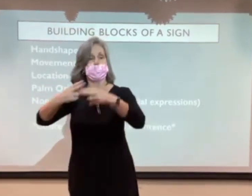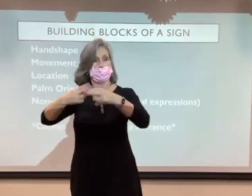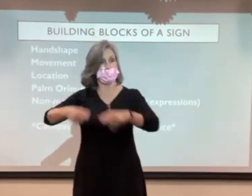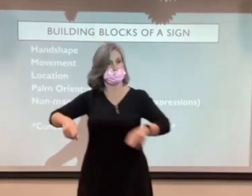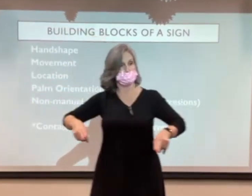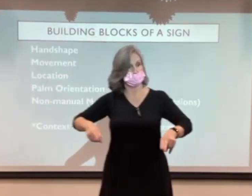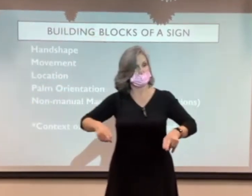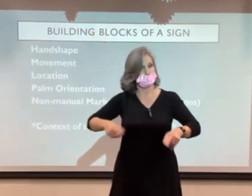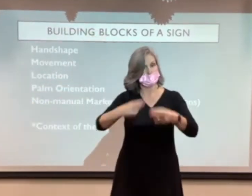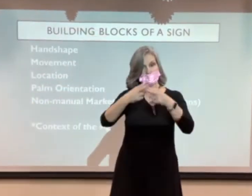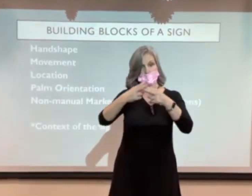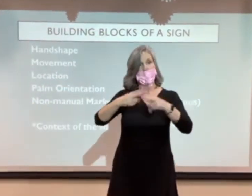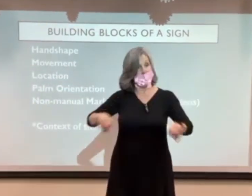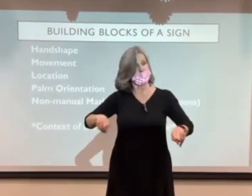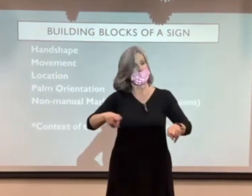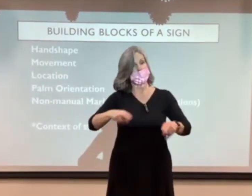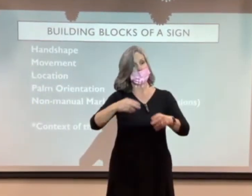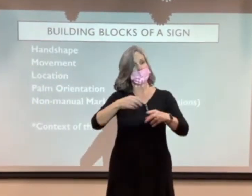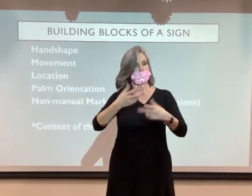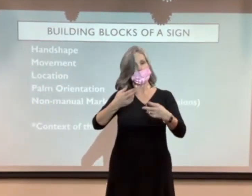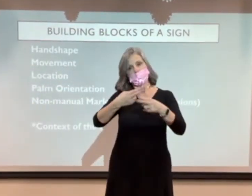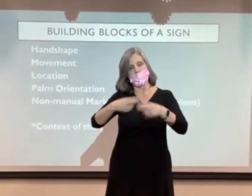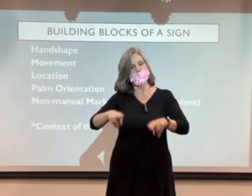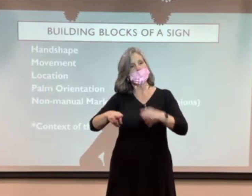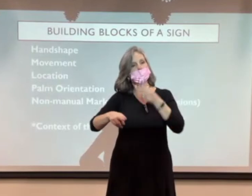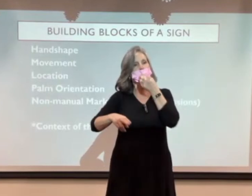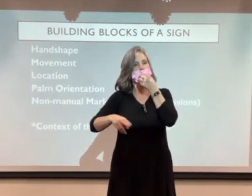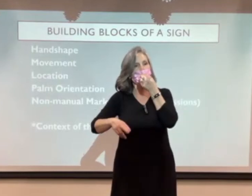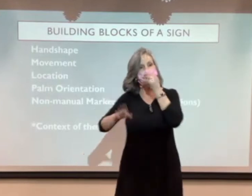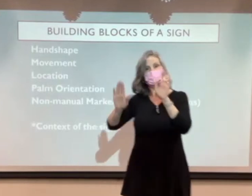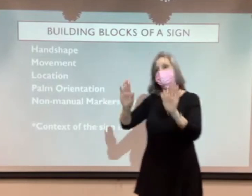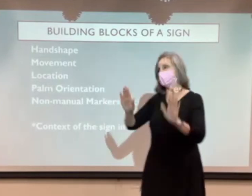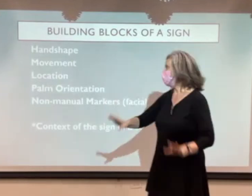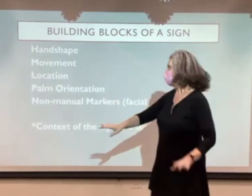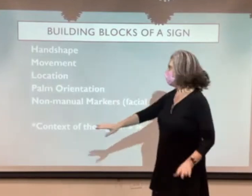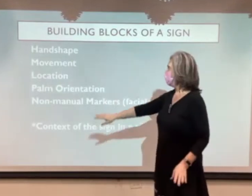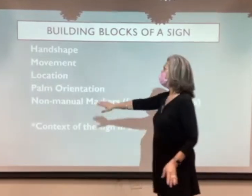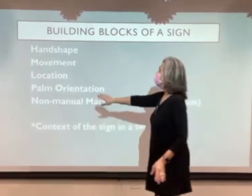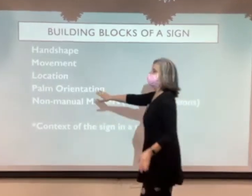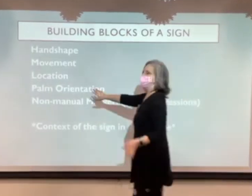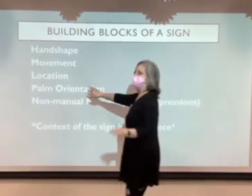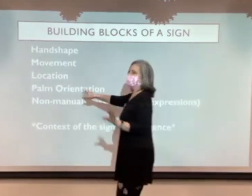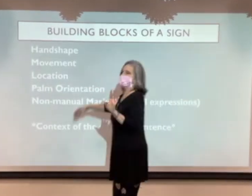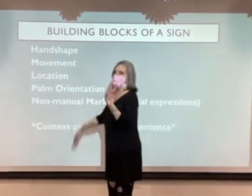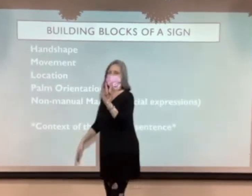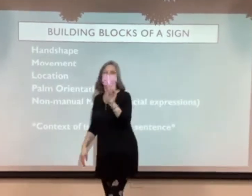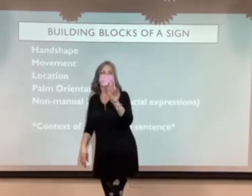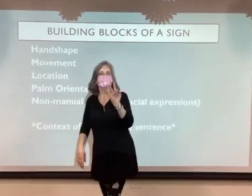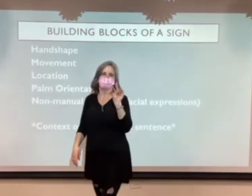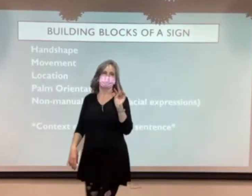egg. Egg? Egg, as in like scrambled eggs, Yeah. right? So again, if I was to take two words